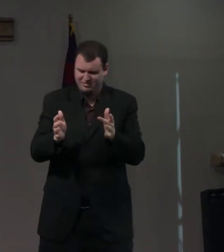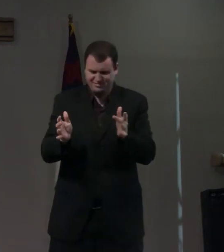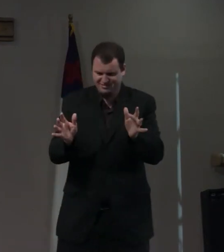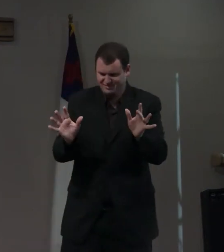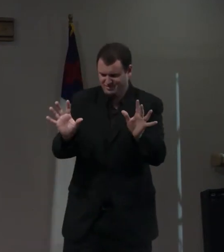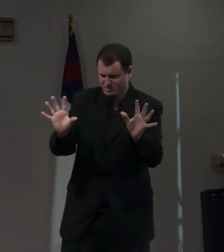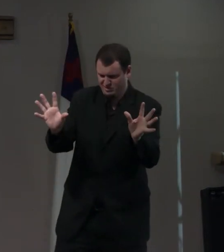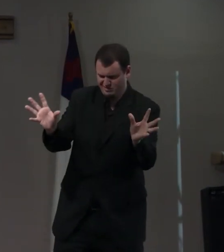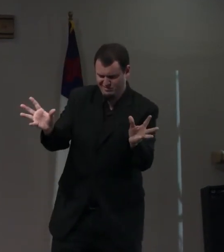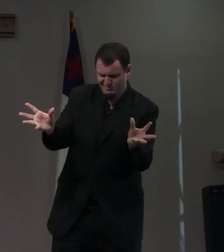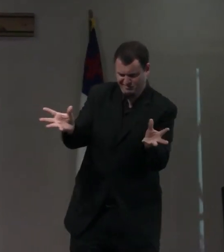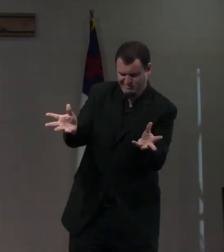clarifies